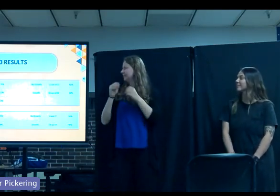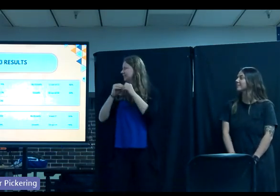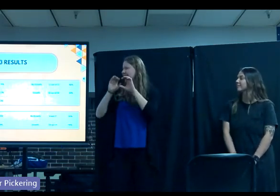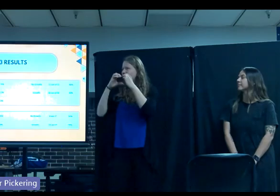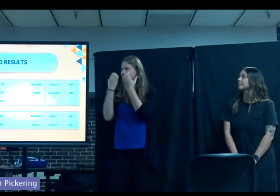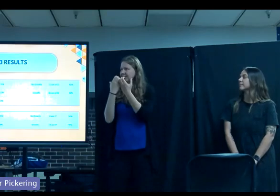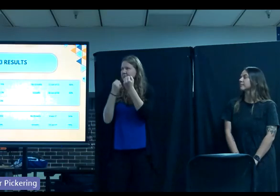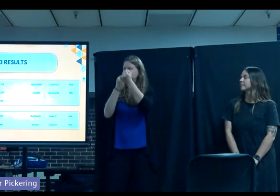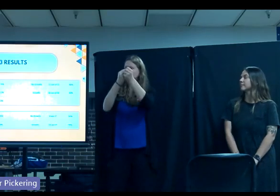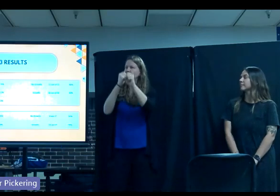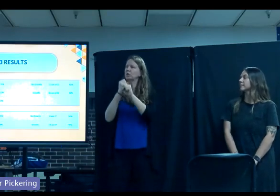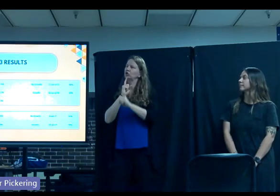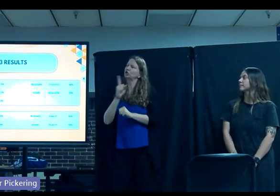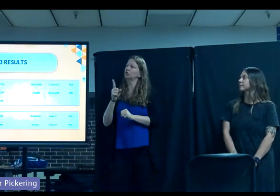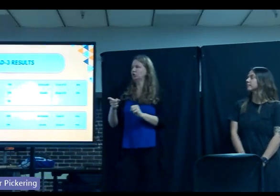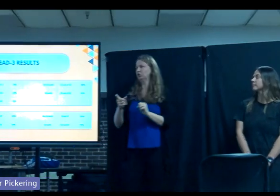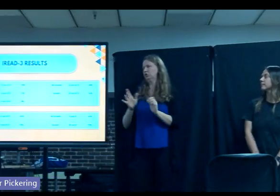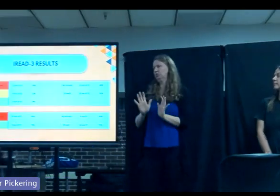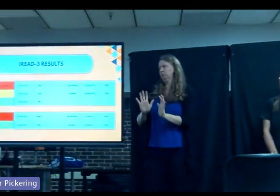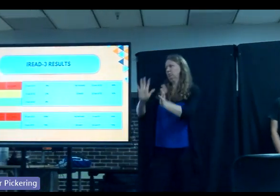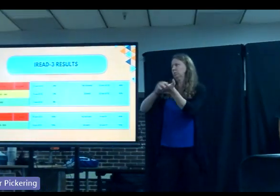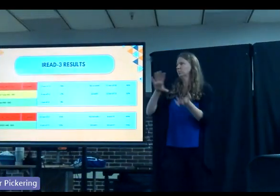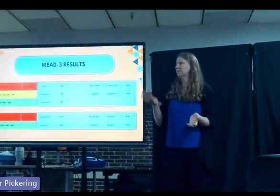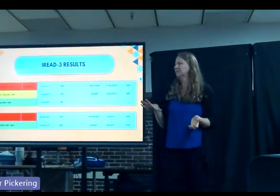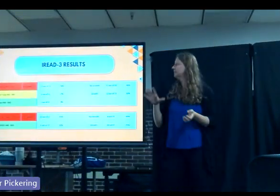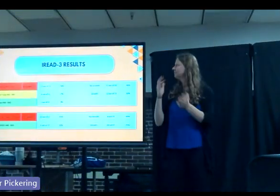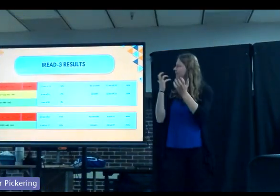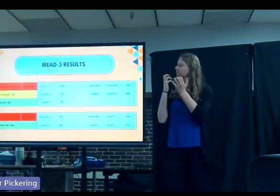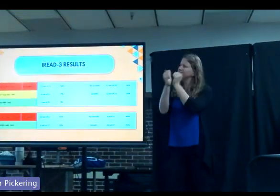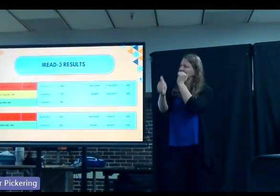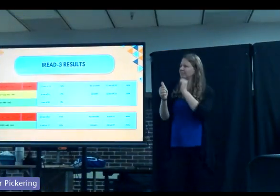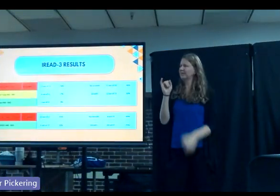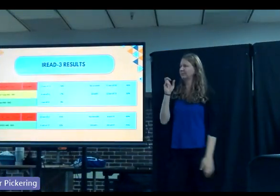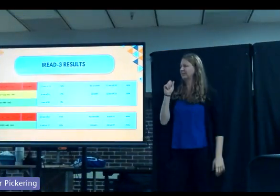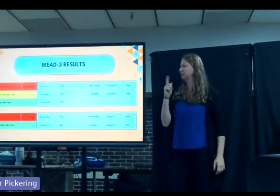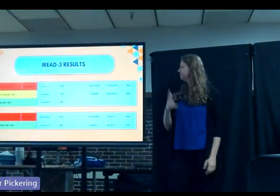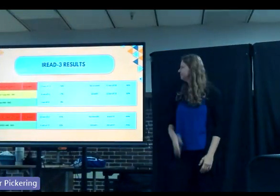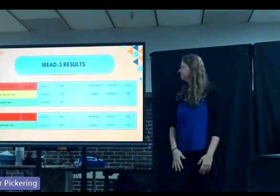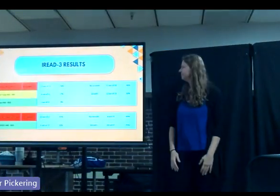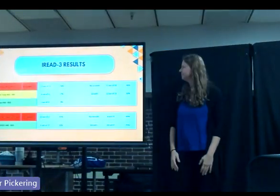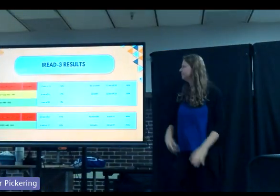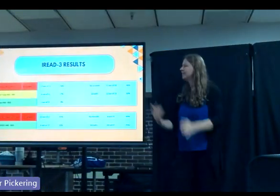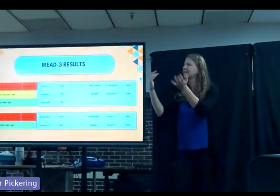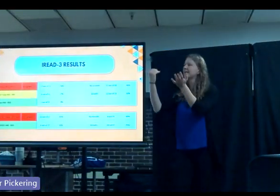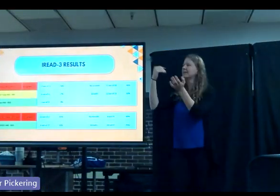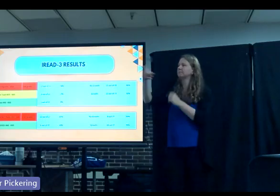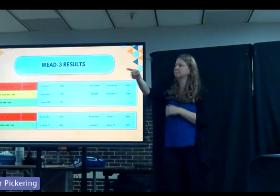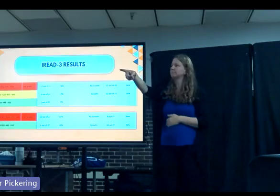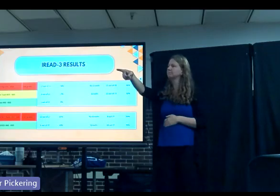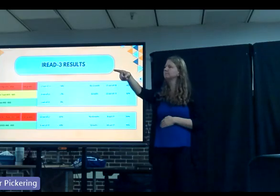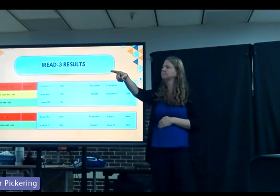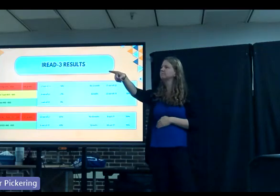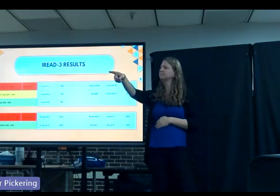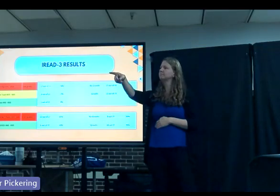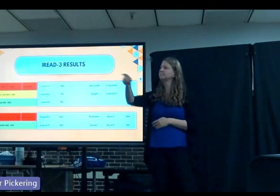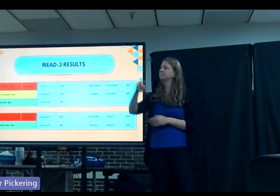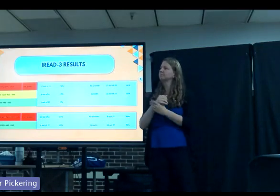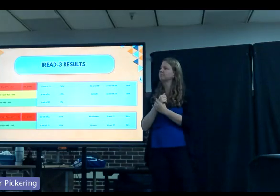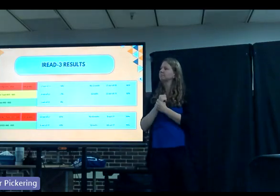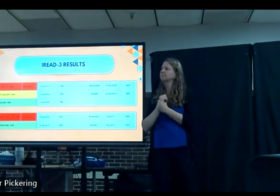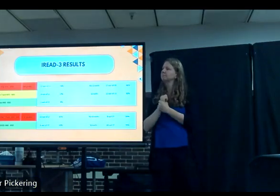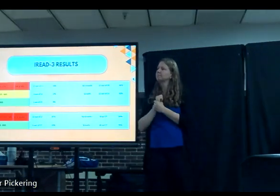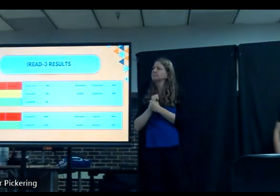it. So we are still providing interventions and class supports to continue to propel our students forward so that they can pass that iRead